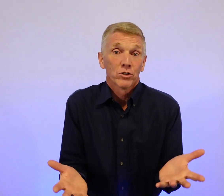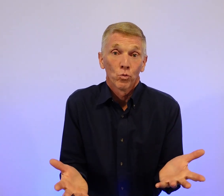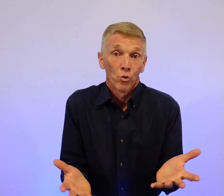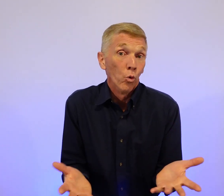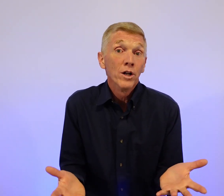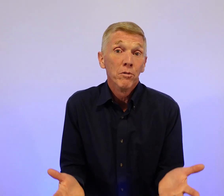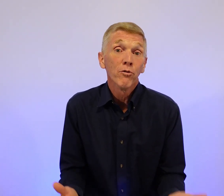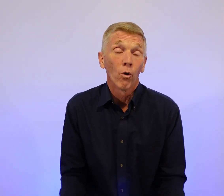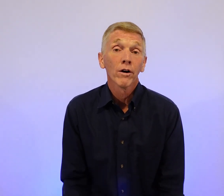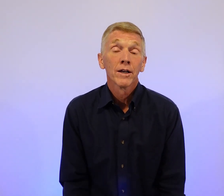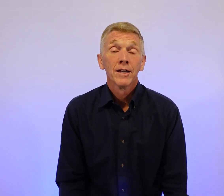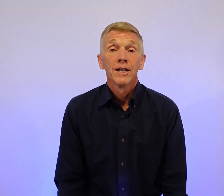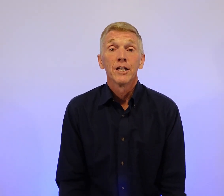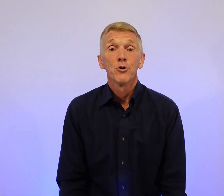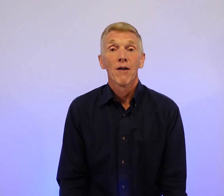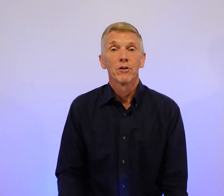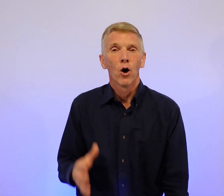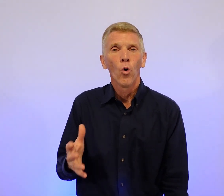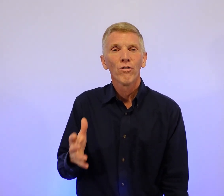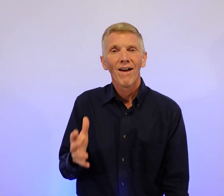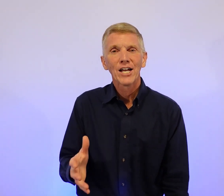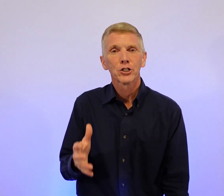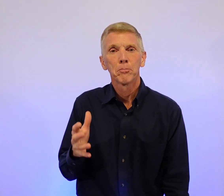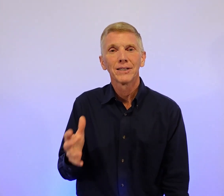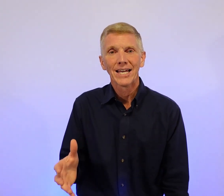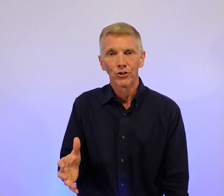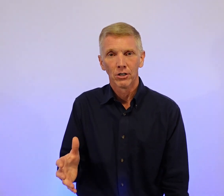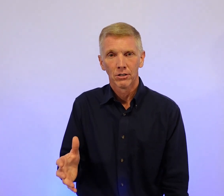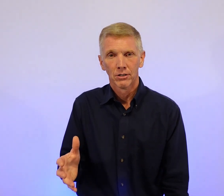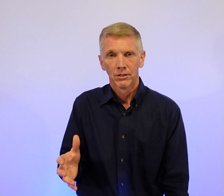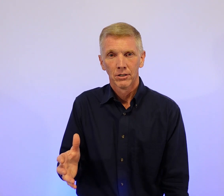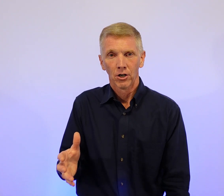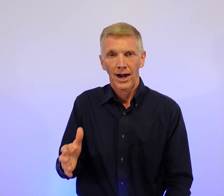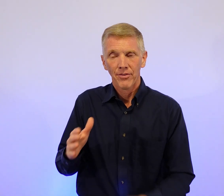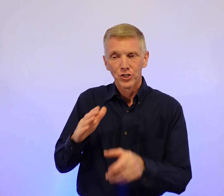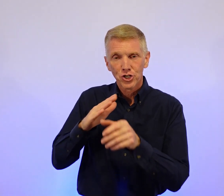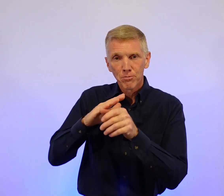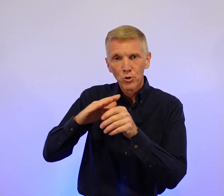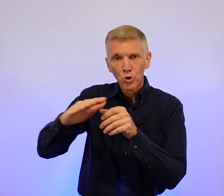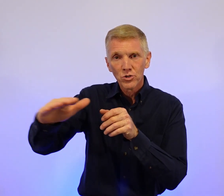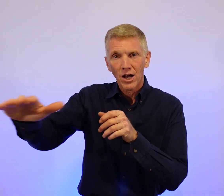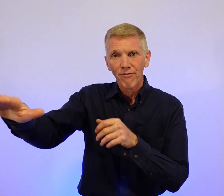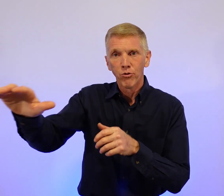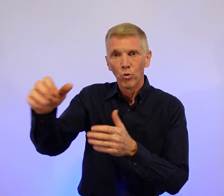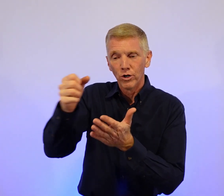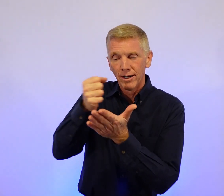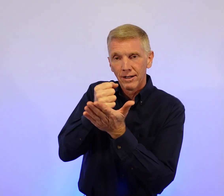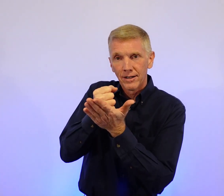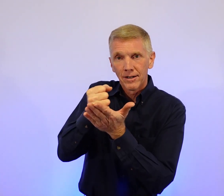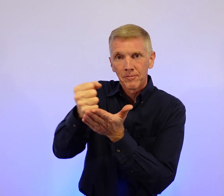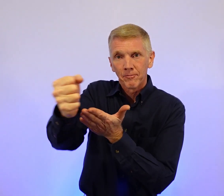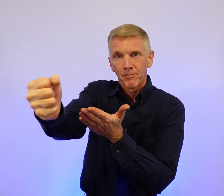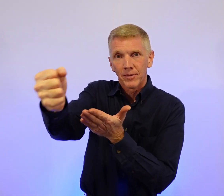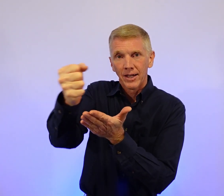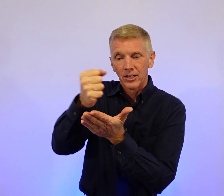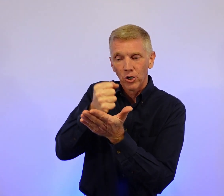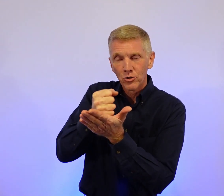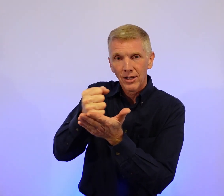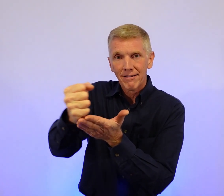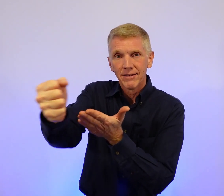with wood before. You have an old-fashioned planer, all right, that smooths off the wood. And it goes like